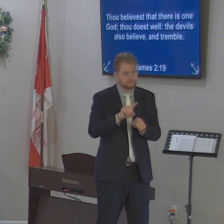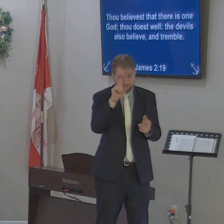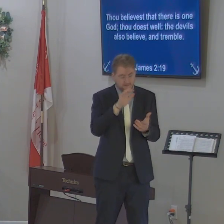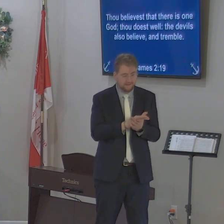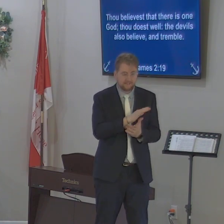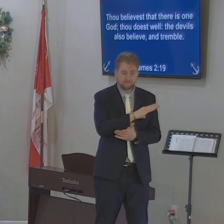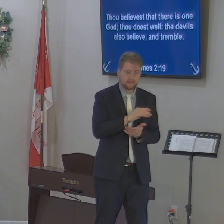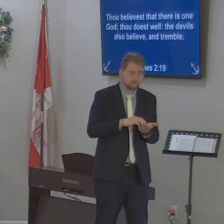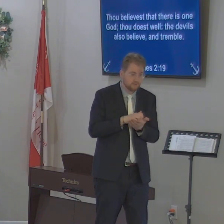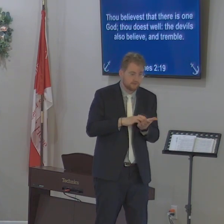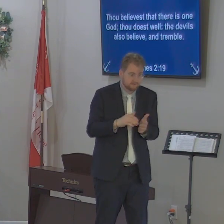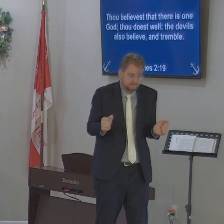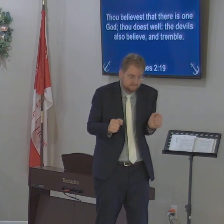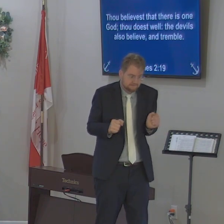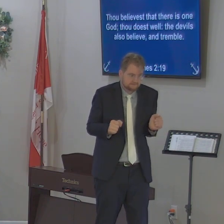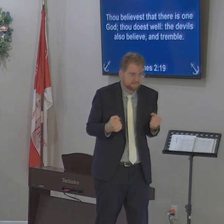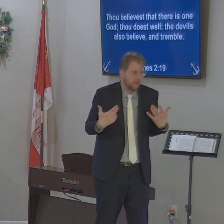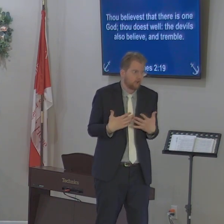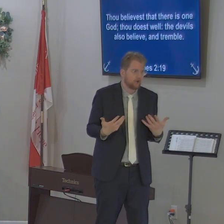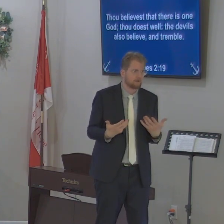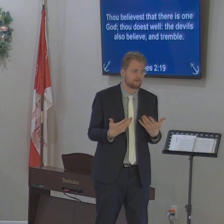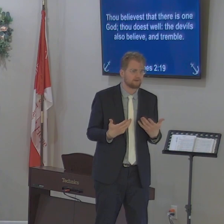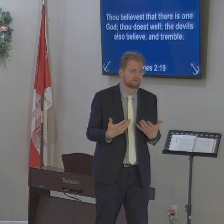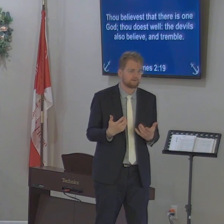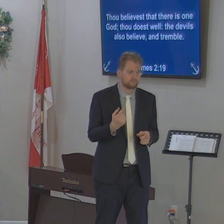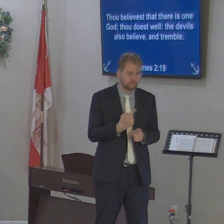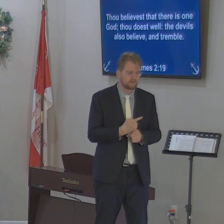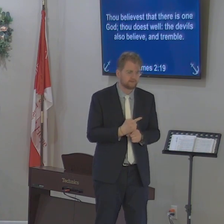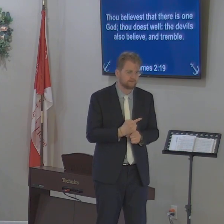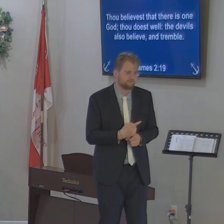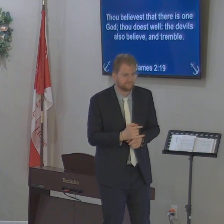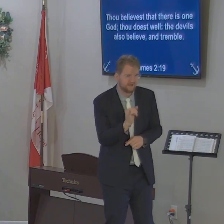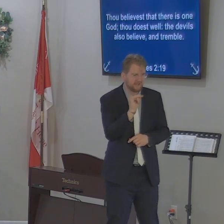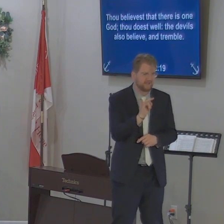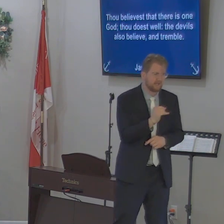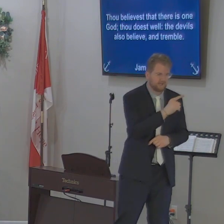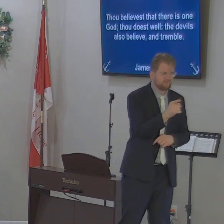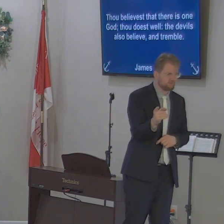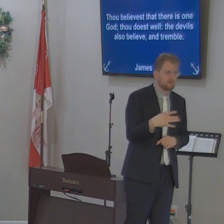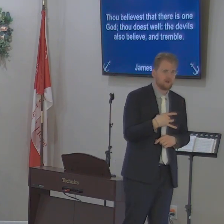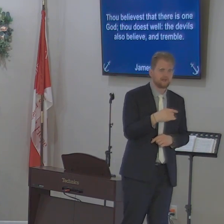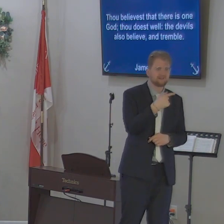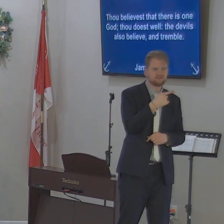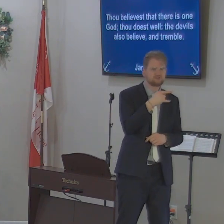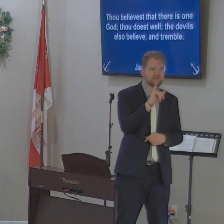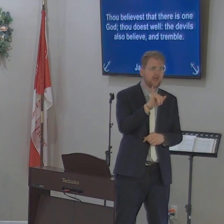Knowing in of itself, if you're a G.I. Joe fan, knowing is half the battle.